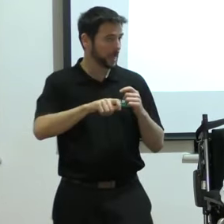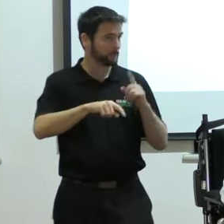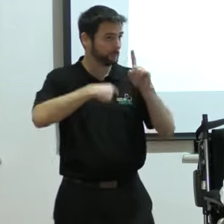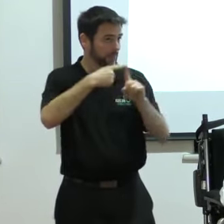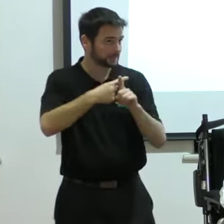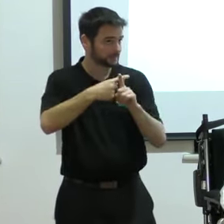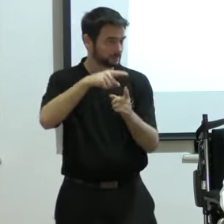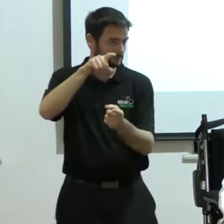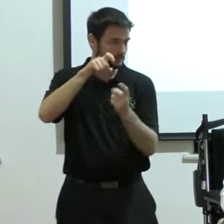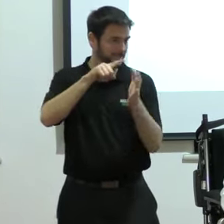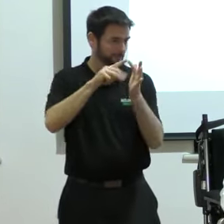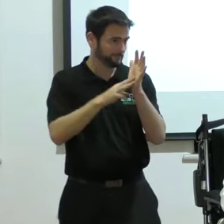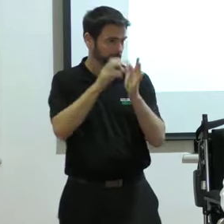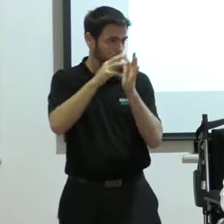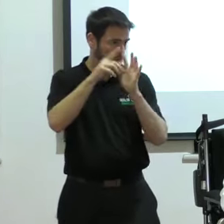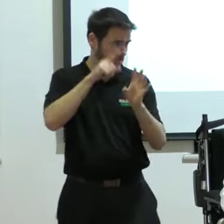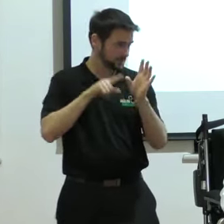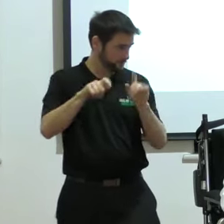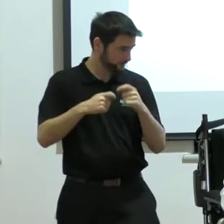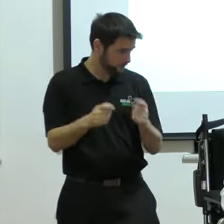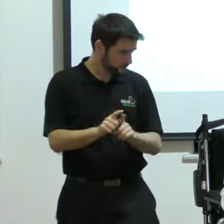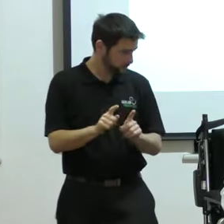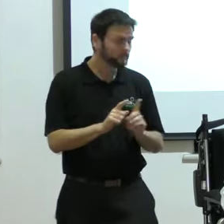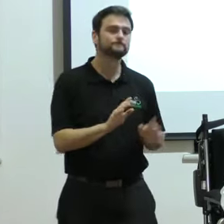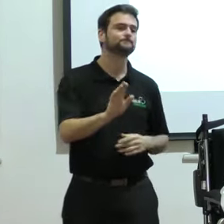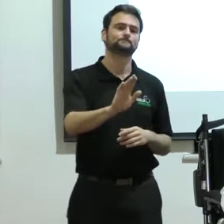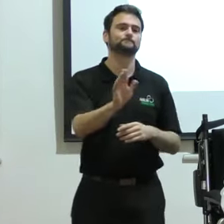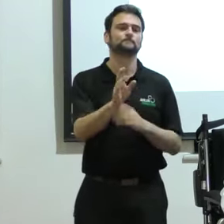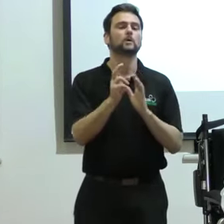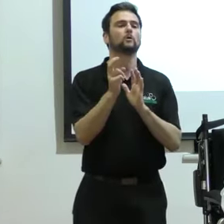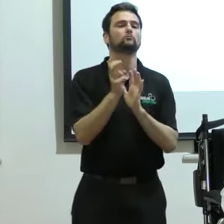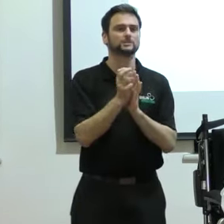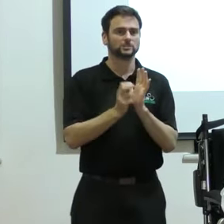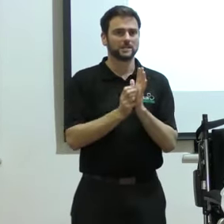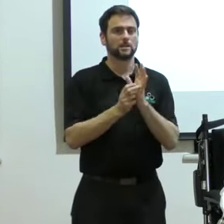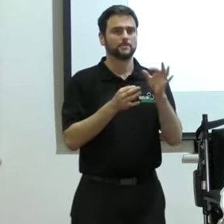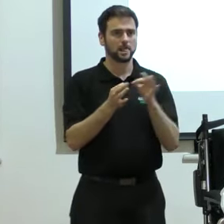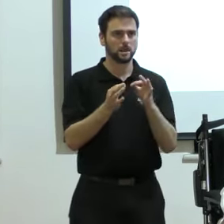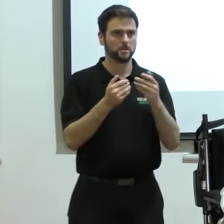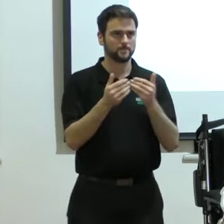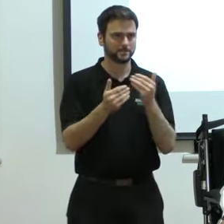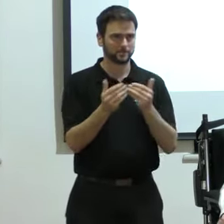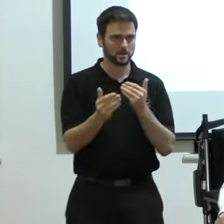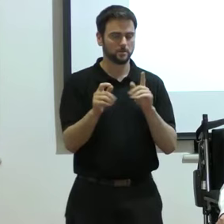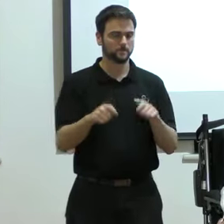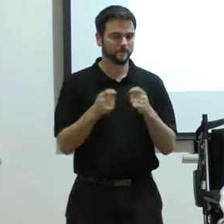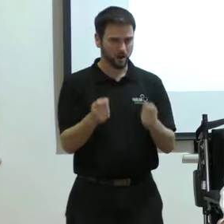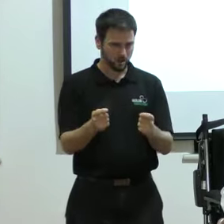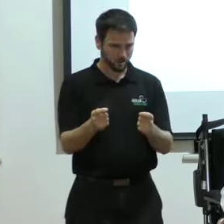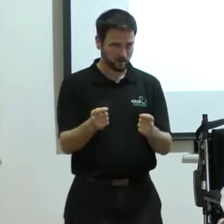No. So with a registered plan management provider, if I'm getting more complicated, there are actually